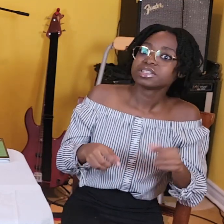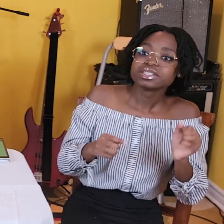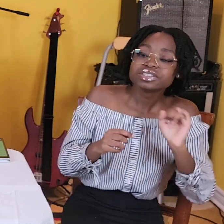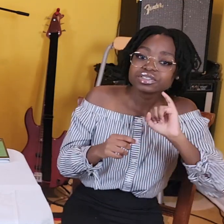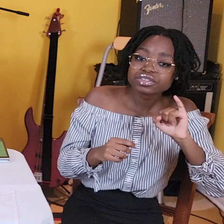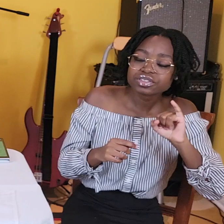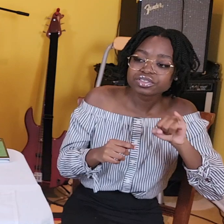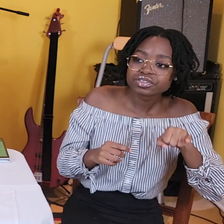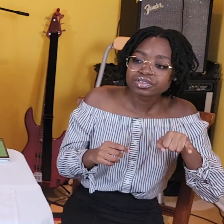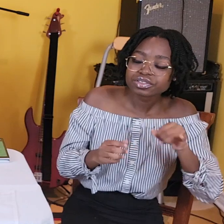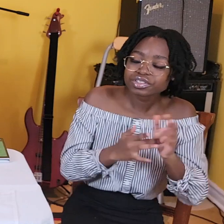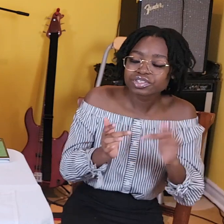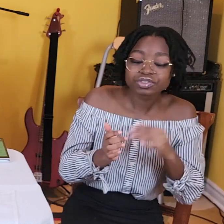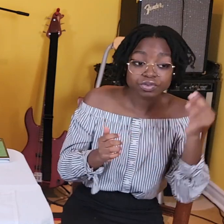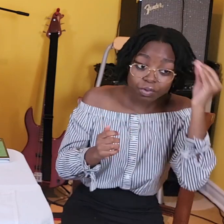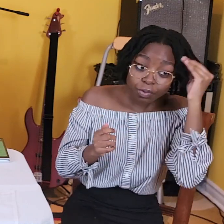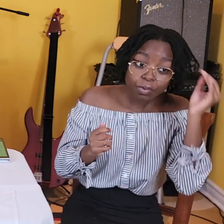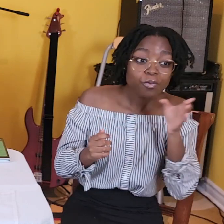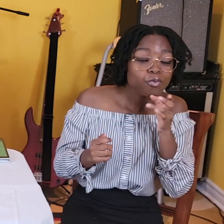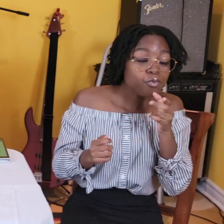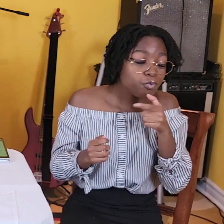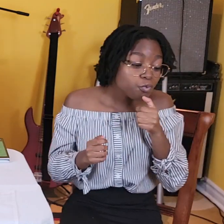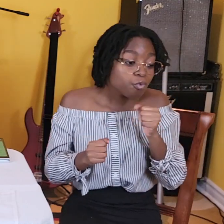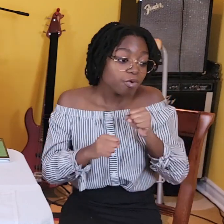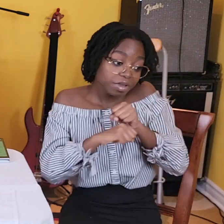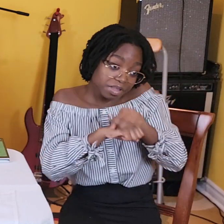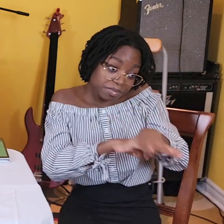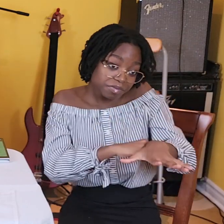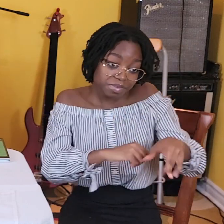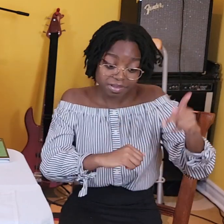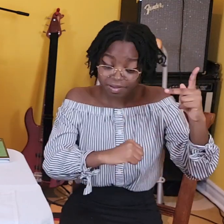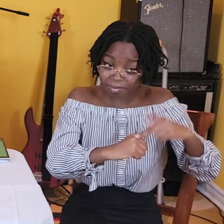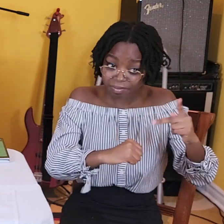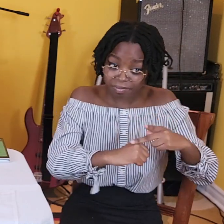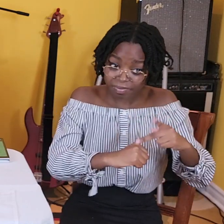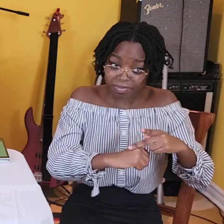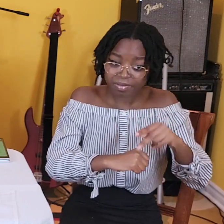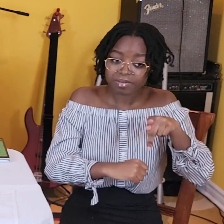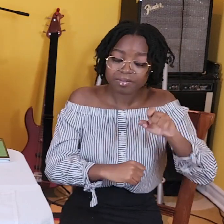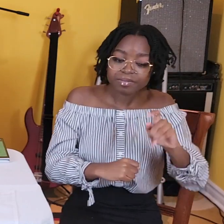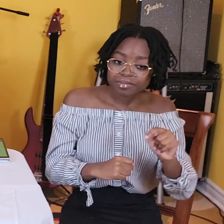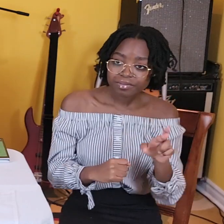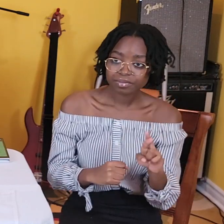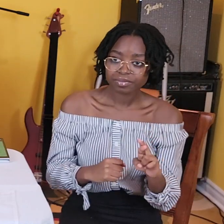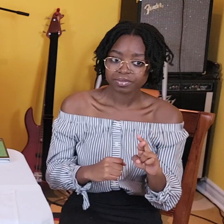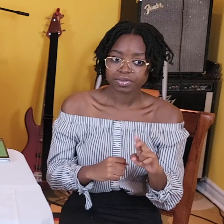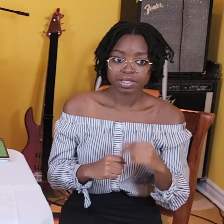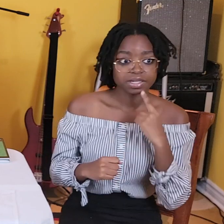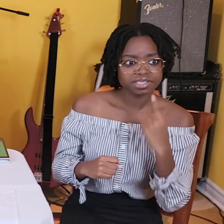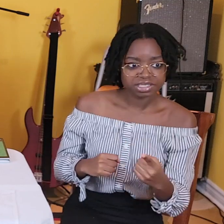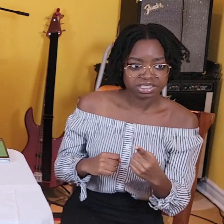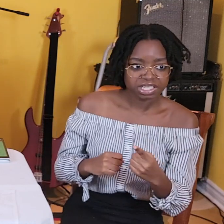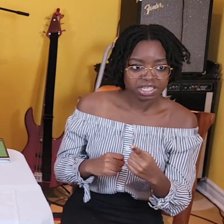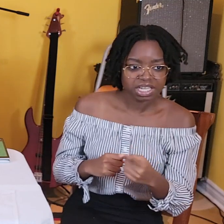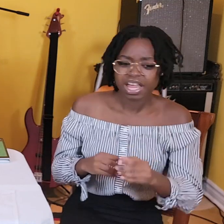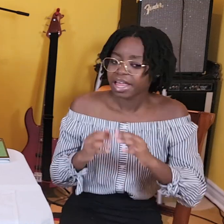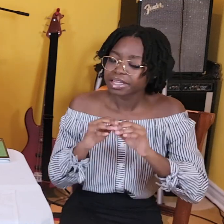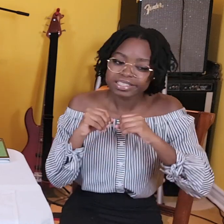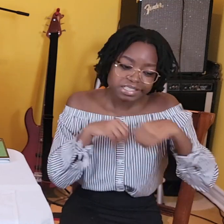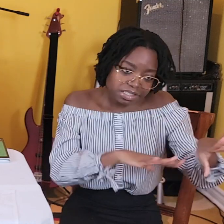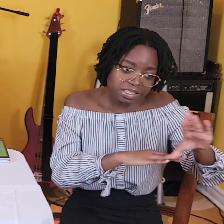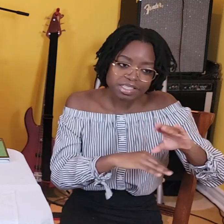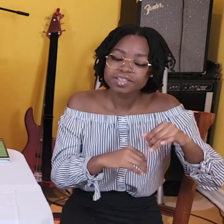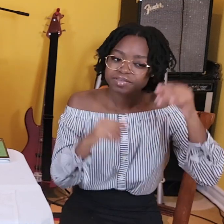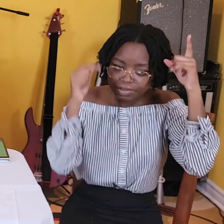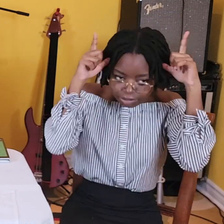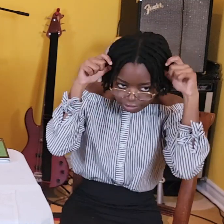said, "Get thee behind me, Satan." So at that time, Jesus Christ looked beyond Peter and addressed Satan.